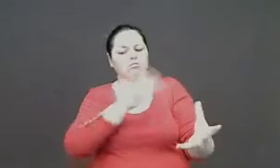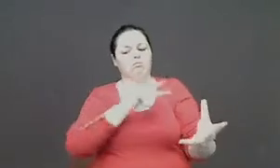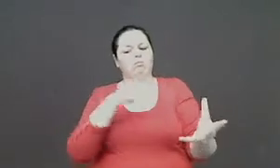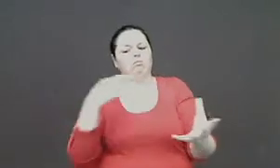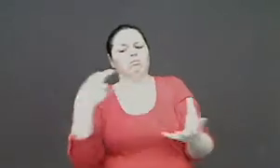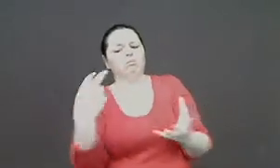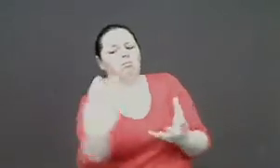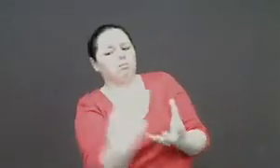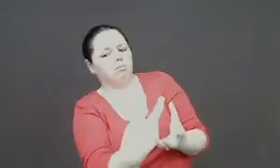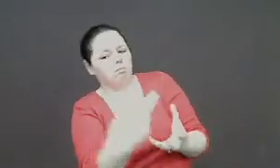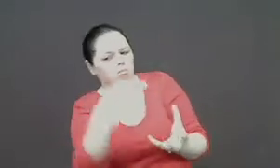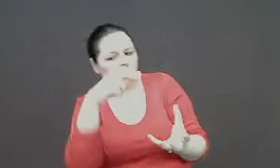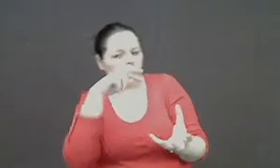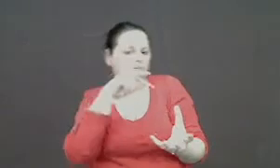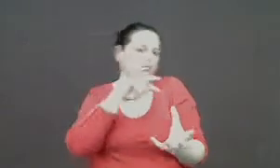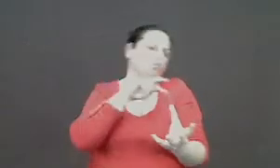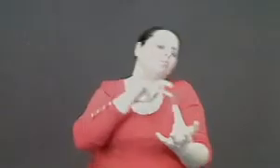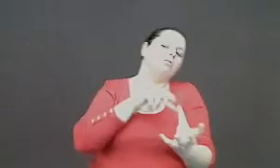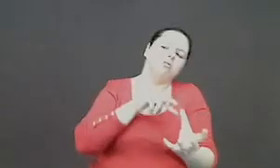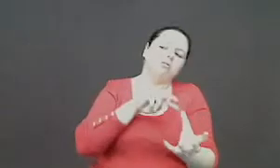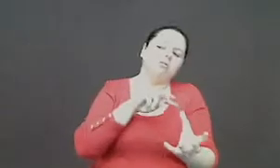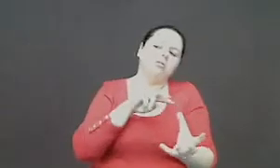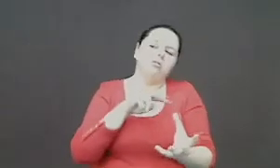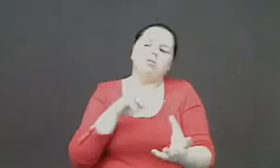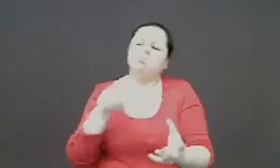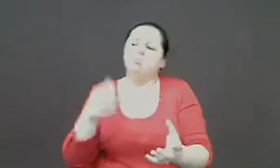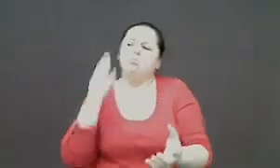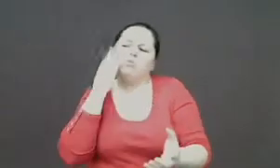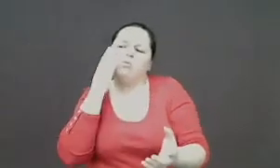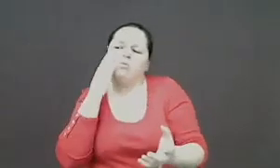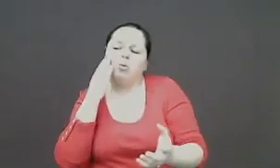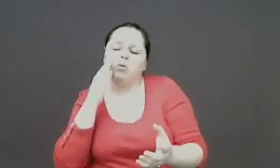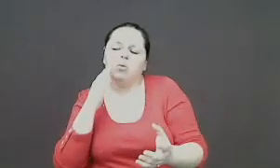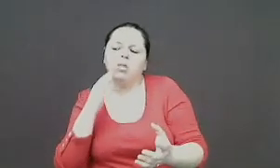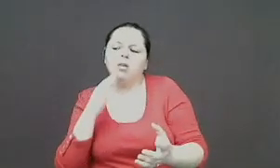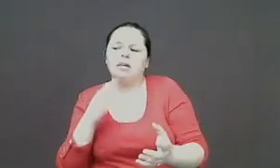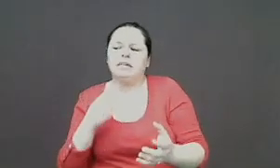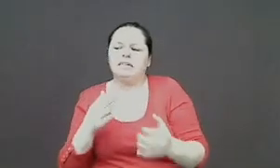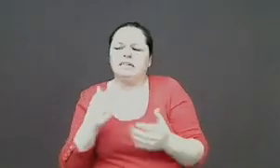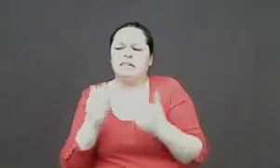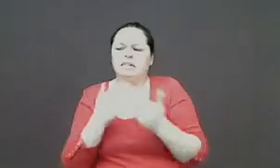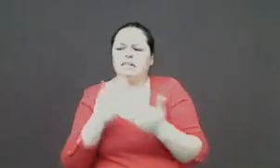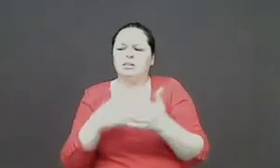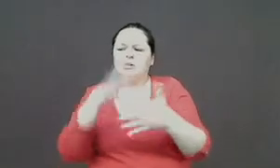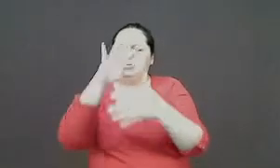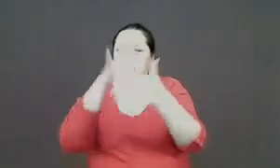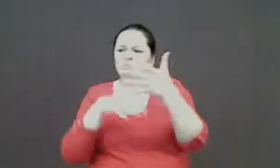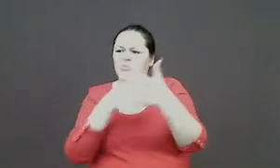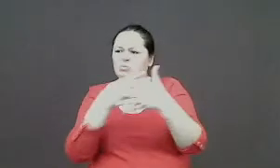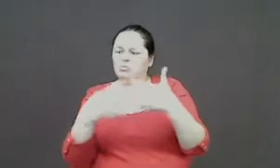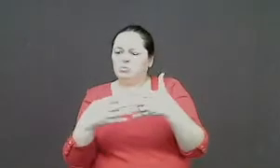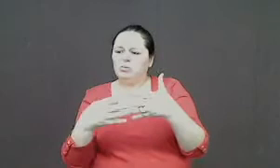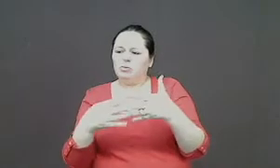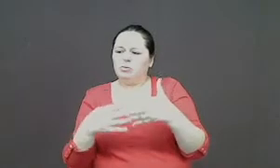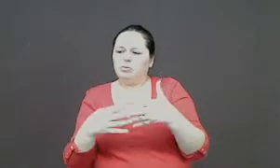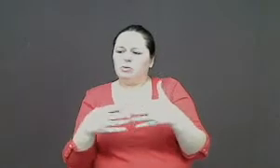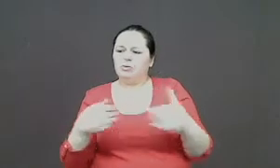of us, I'm sure, are familiar with a simple grid where you've got a vertical axis and a horizontal axis